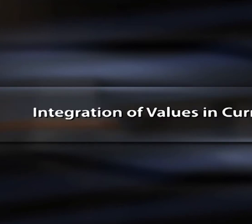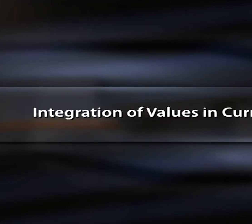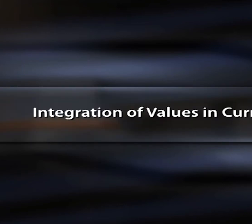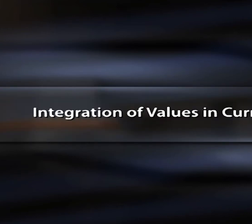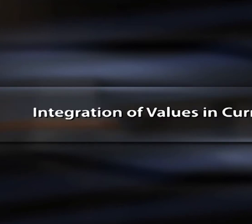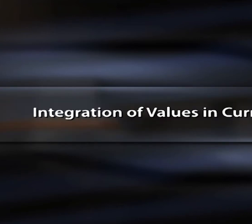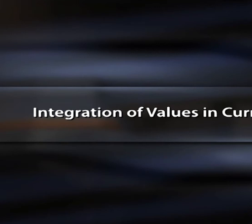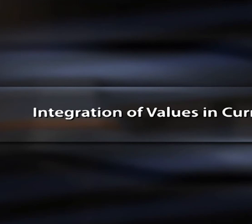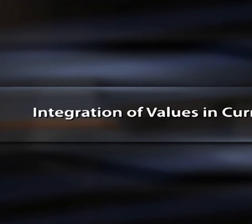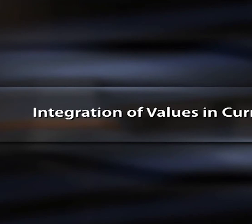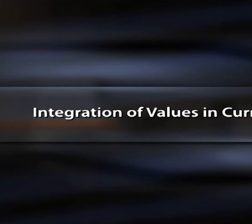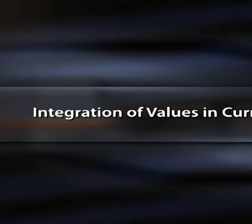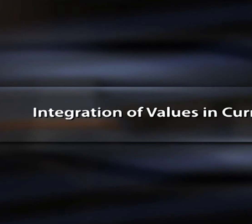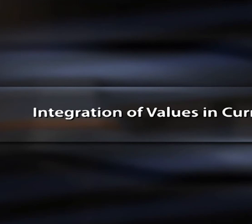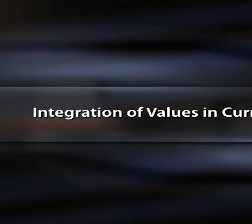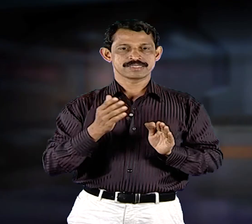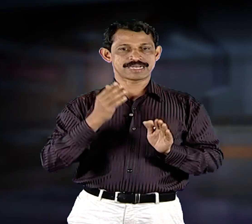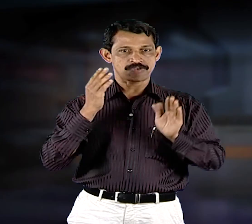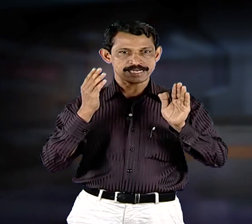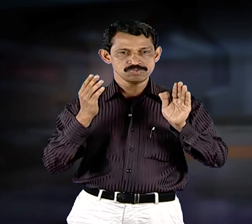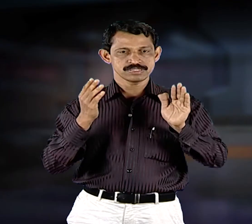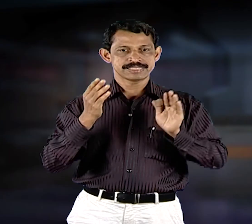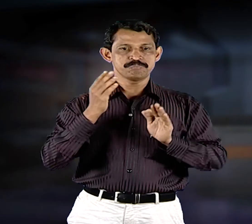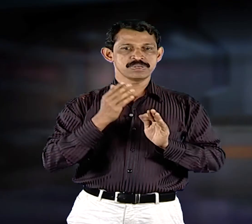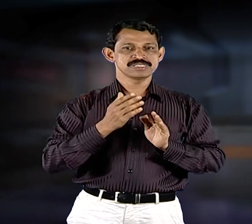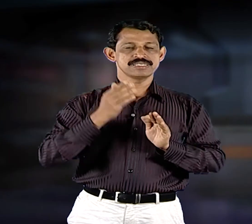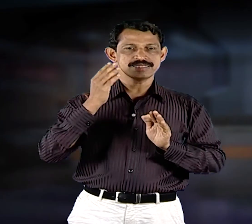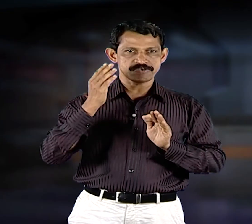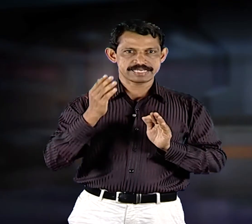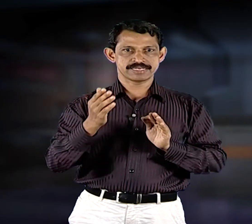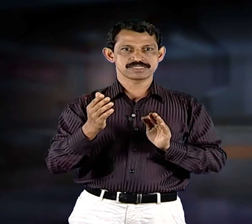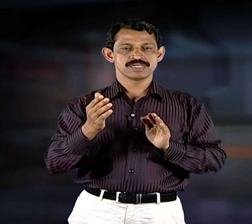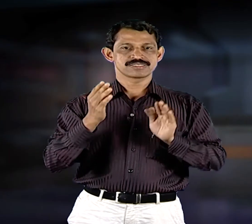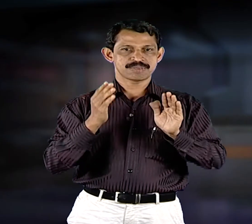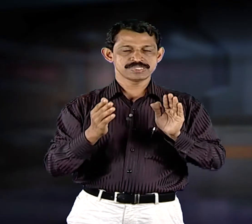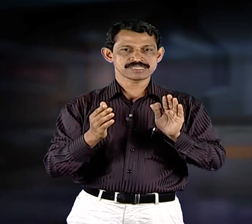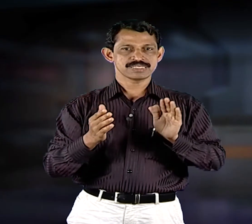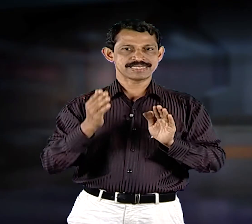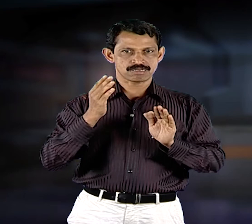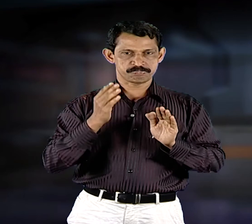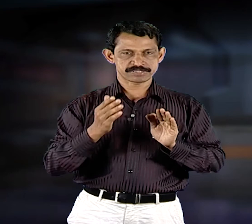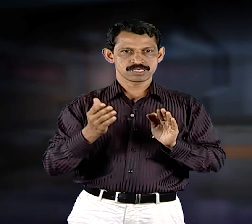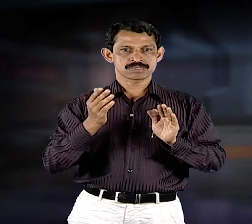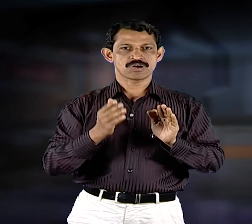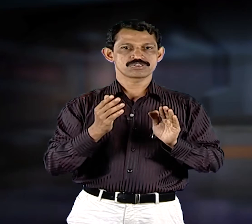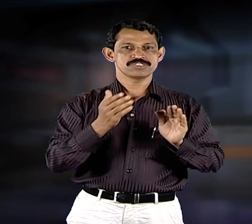in curricular work considers that there are values implicit in the various subjects and topics taught to the